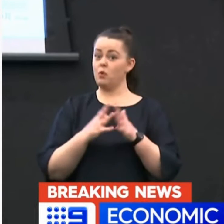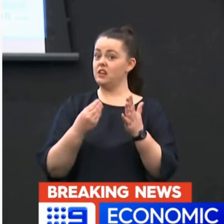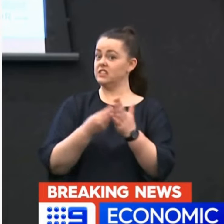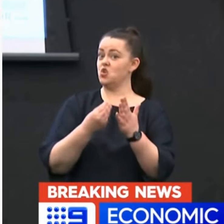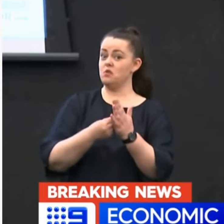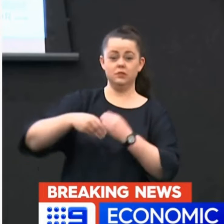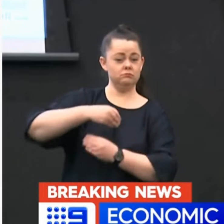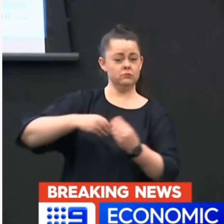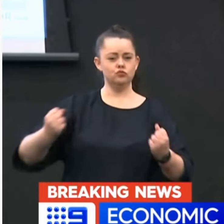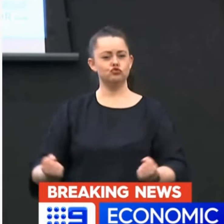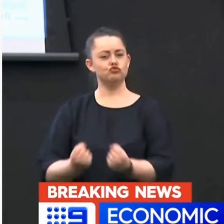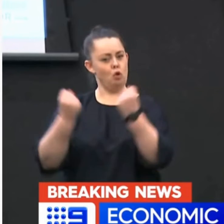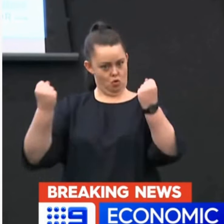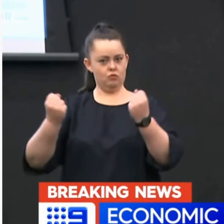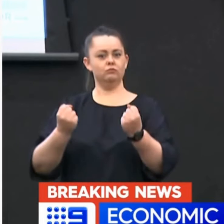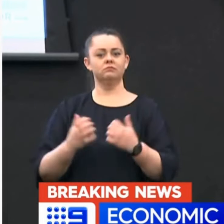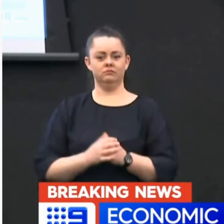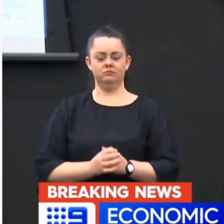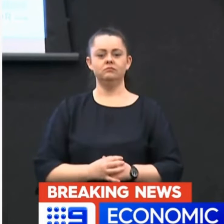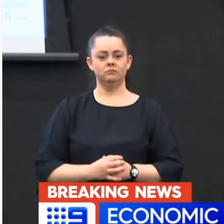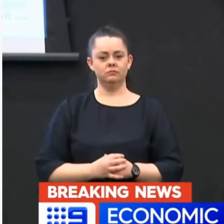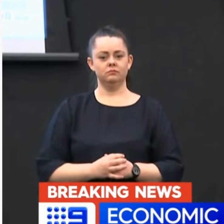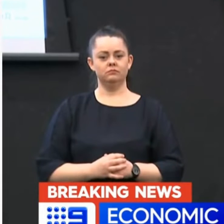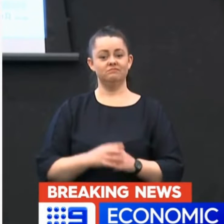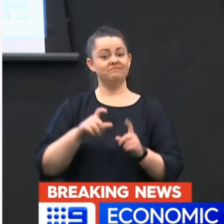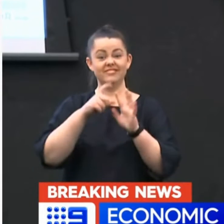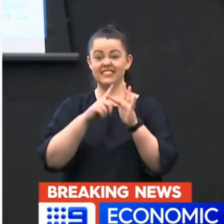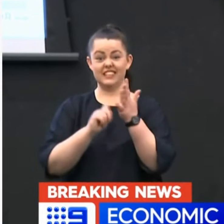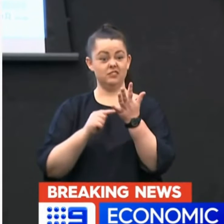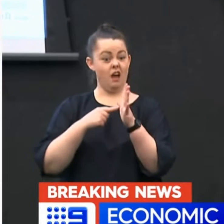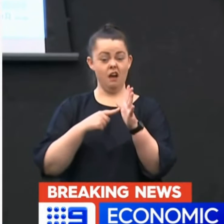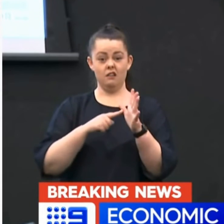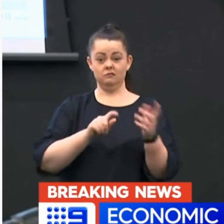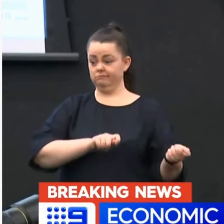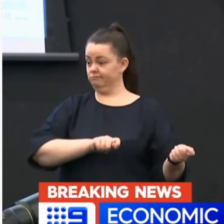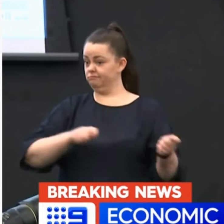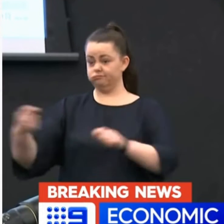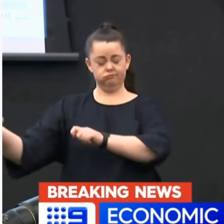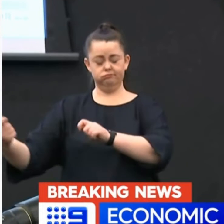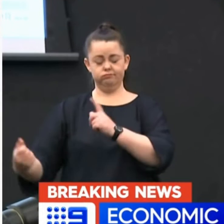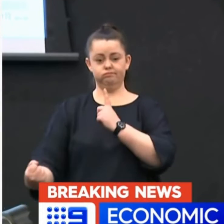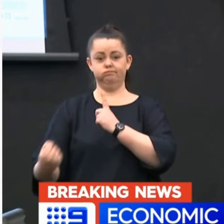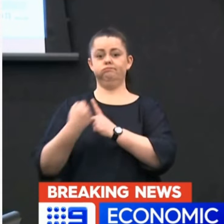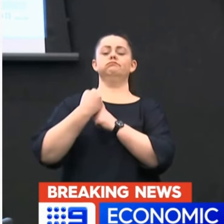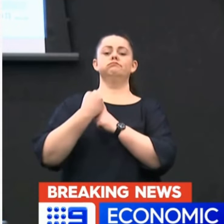began. And then Delta hit, and what has been, as we've seen,